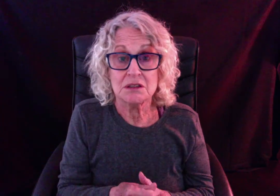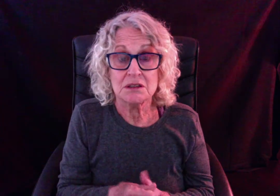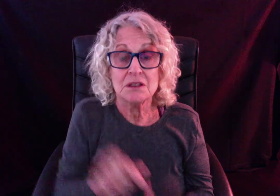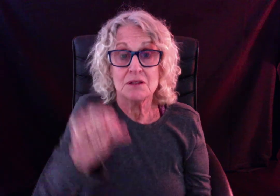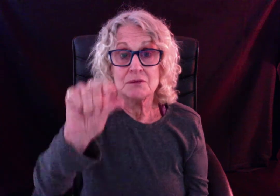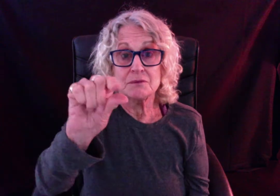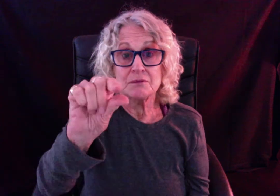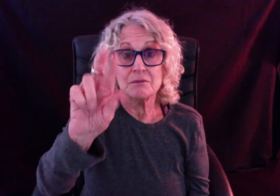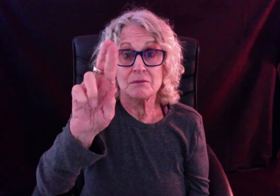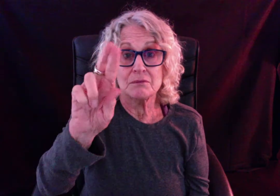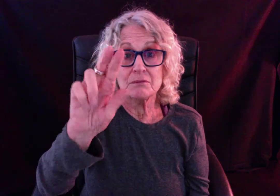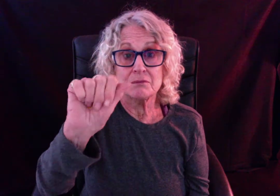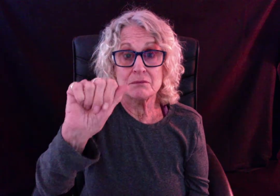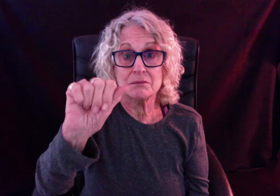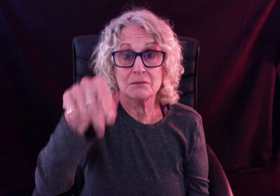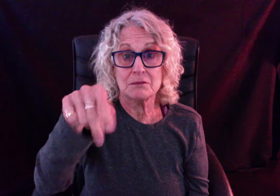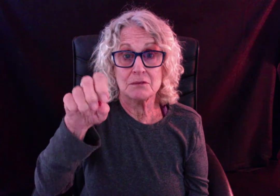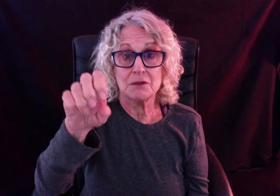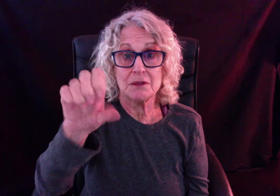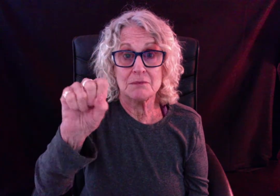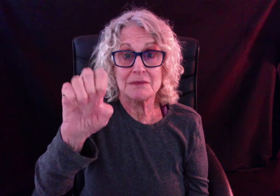grape seed oil.